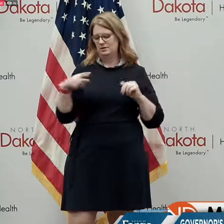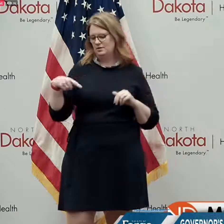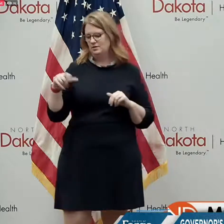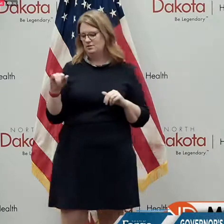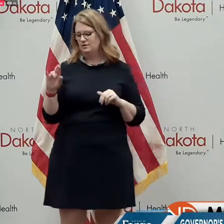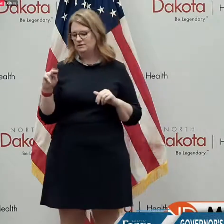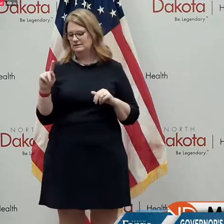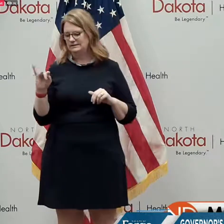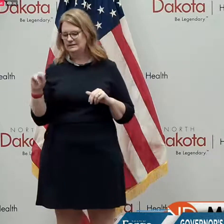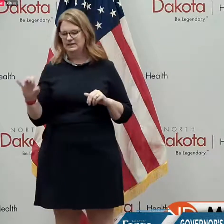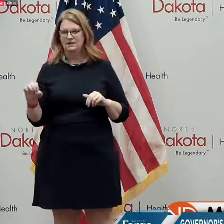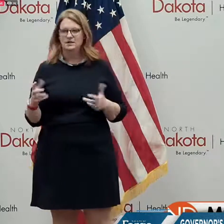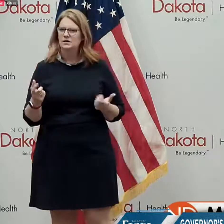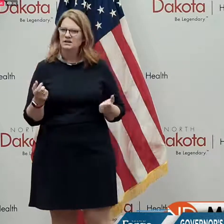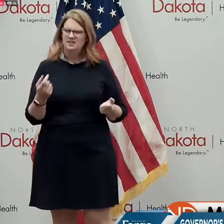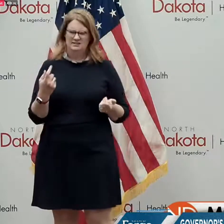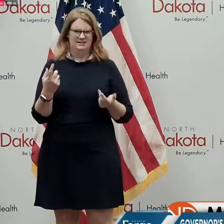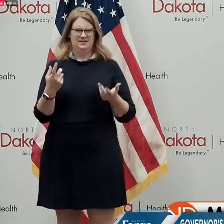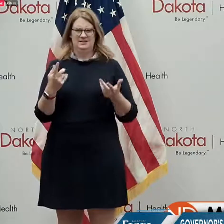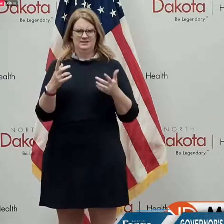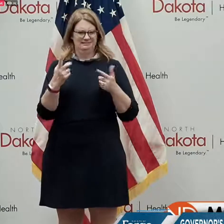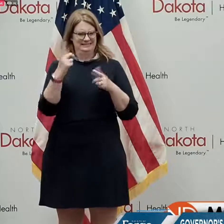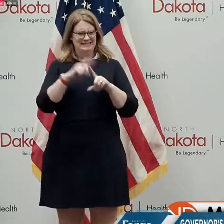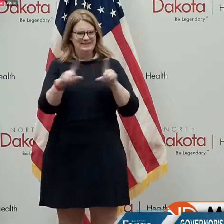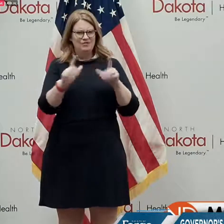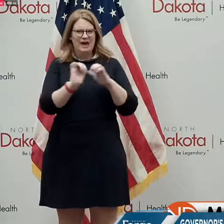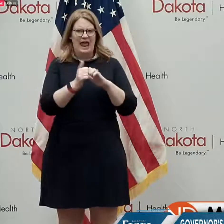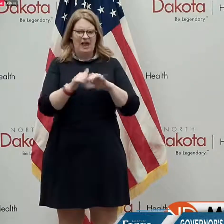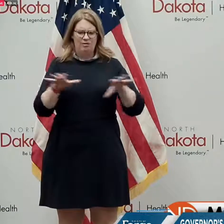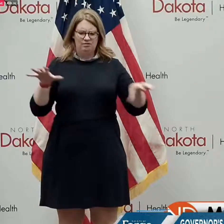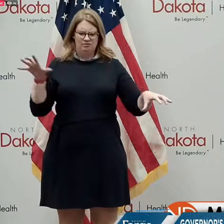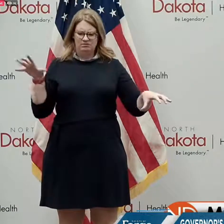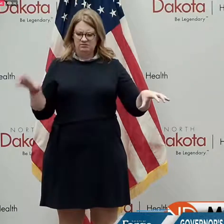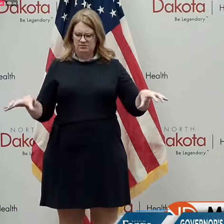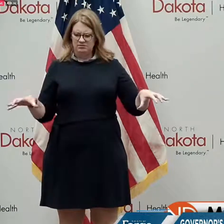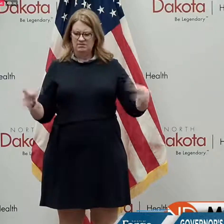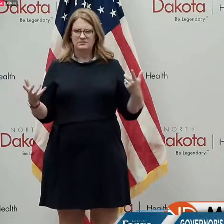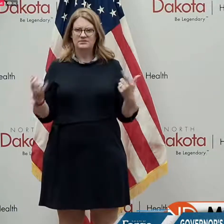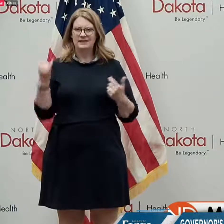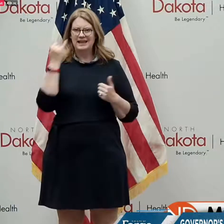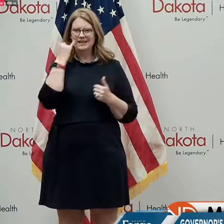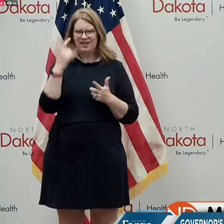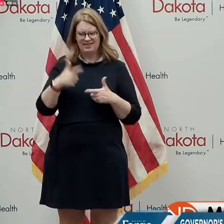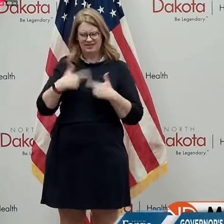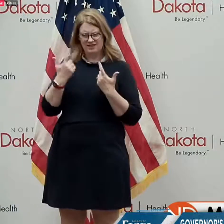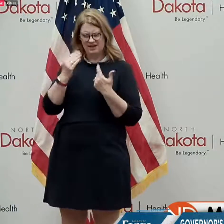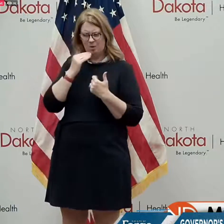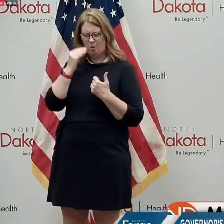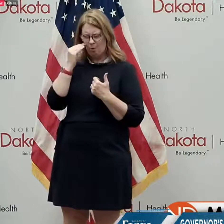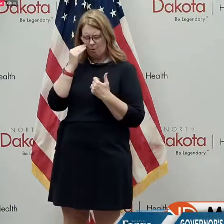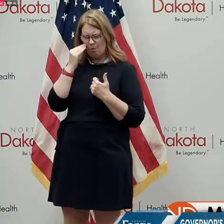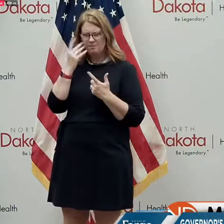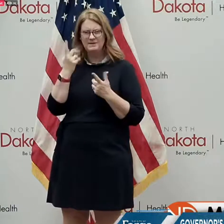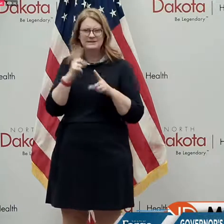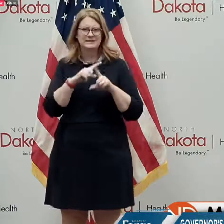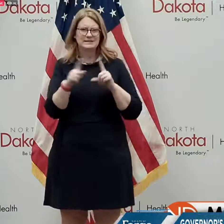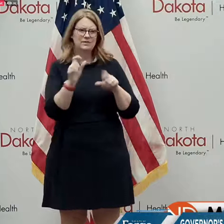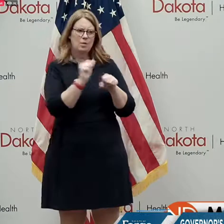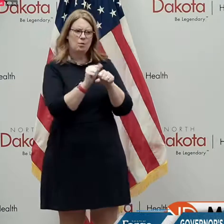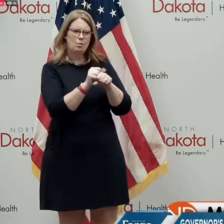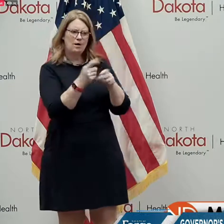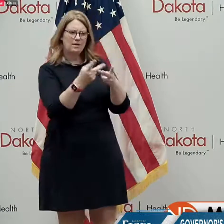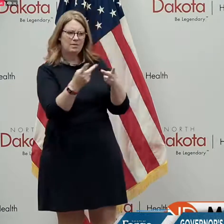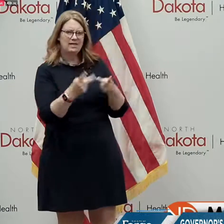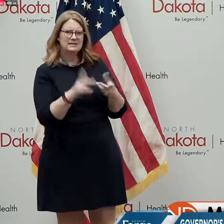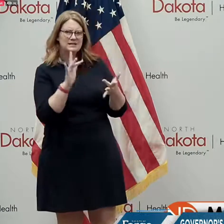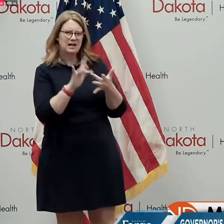lot of confusion out there about what the difference is. If I'm a household contact, is it different than I'm a workplace contact,